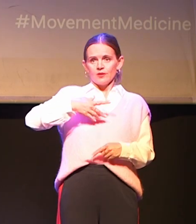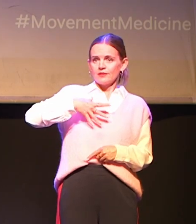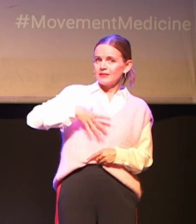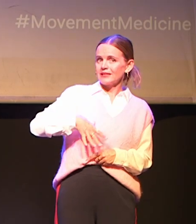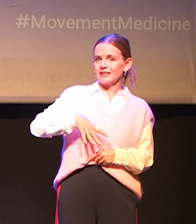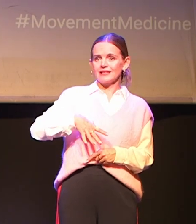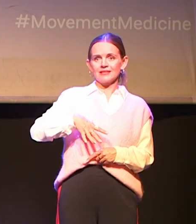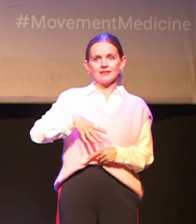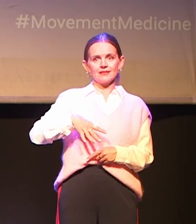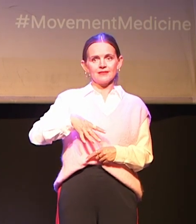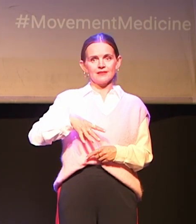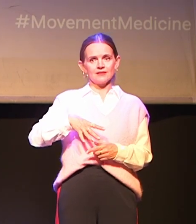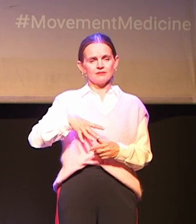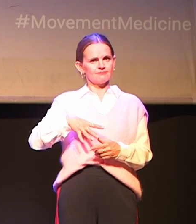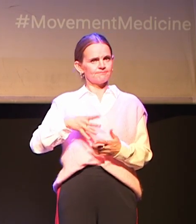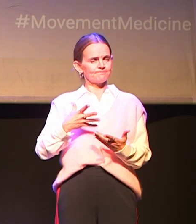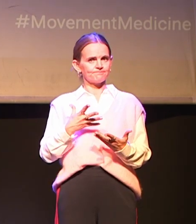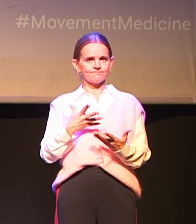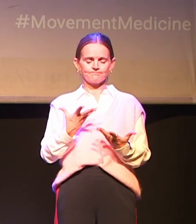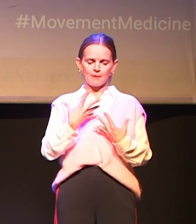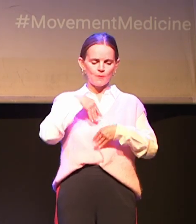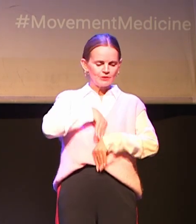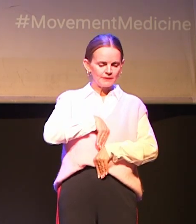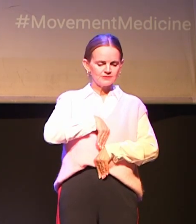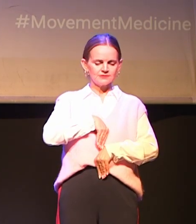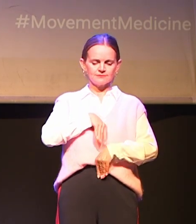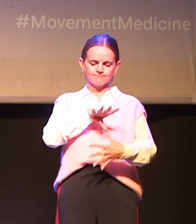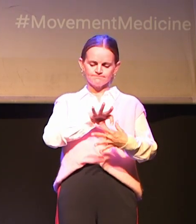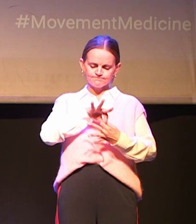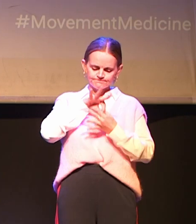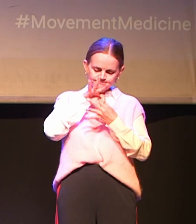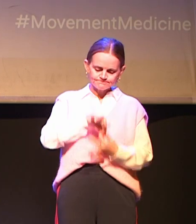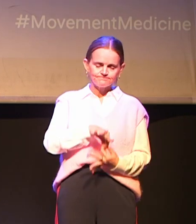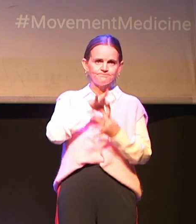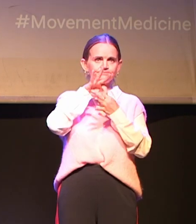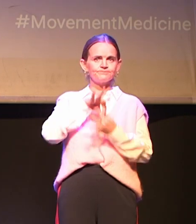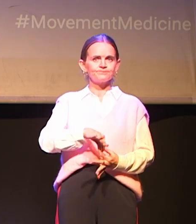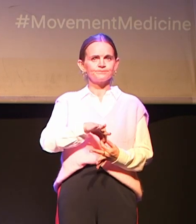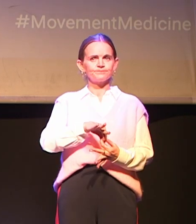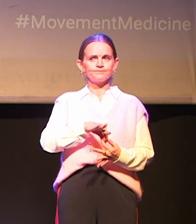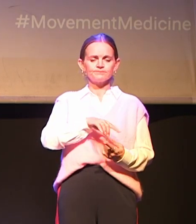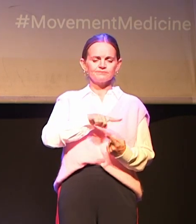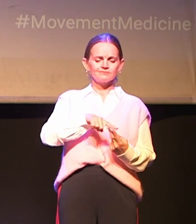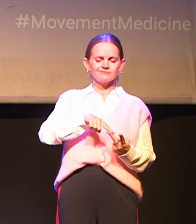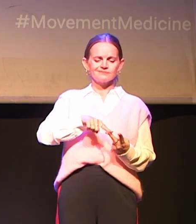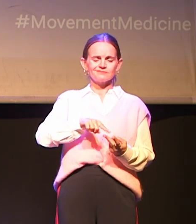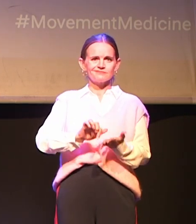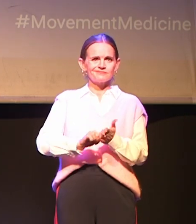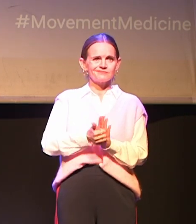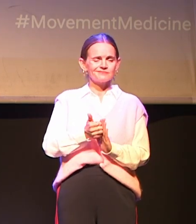of embodiment and capacity, depth of feeling, depth of relationship, wisdom